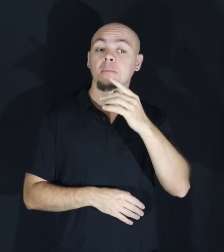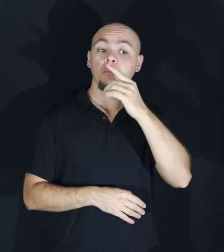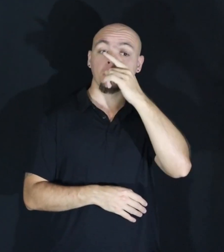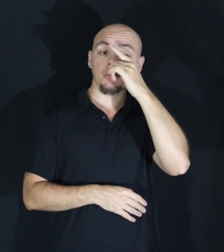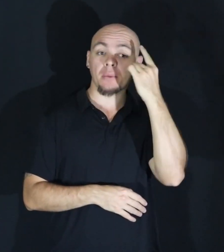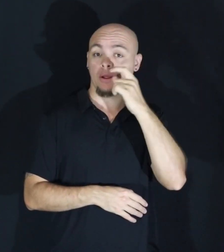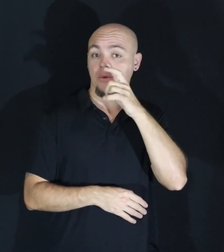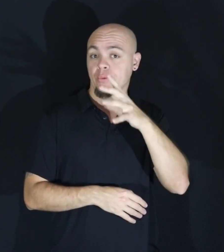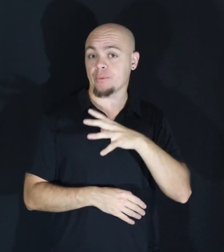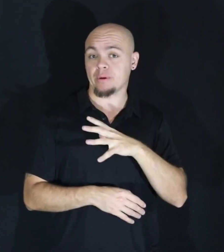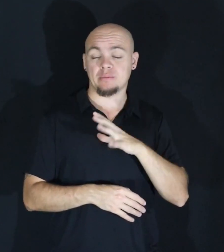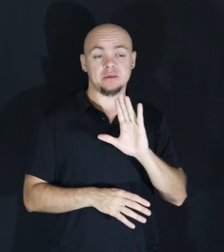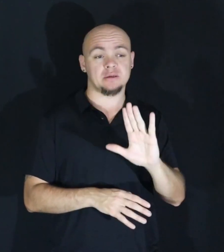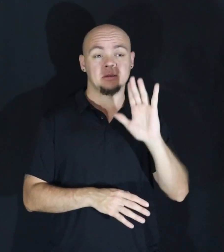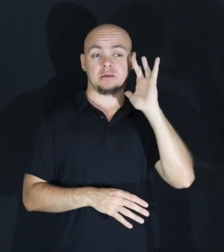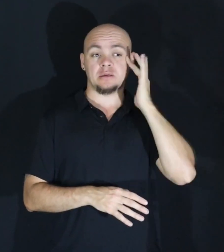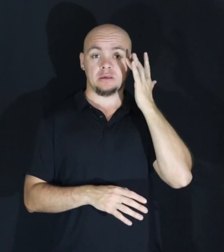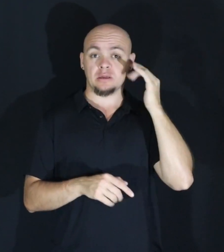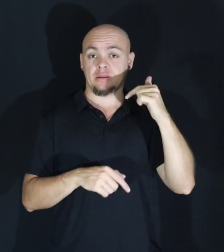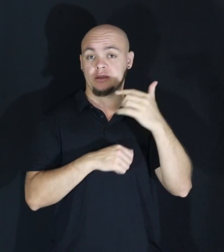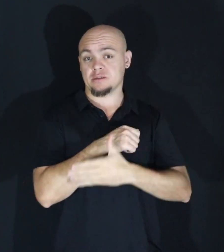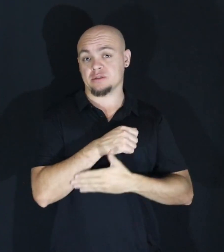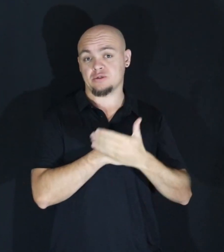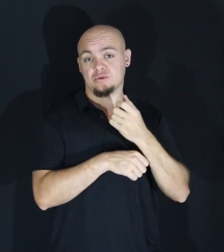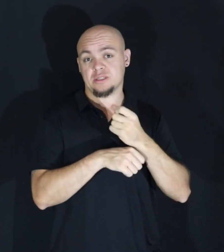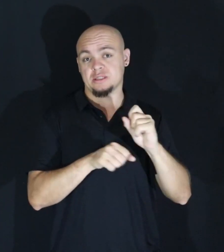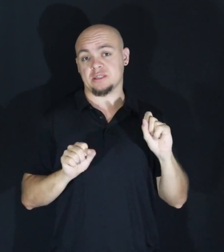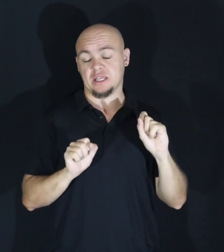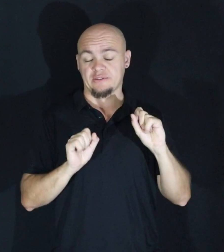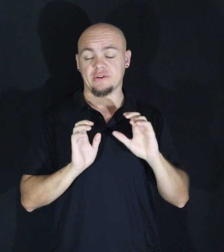women are tired of saving this country.